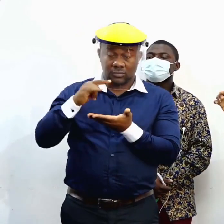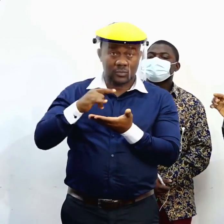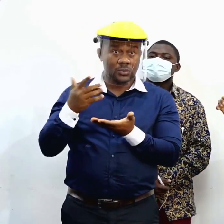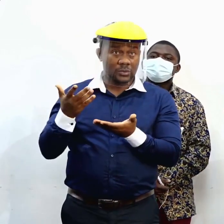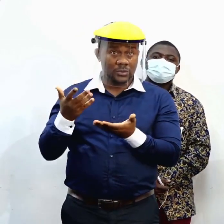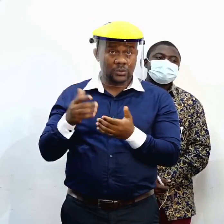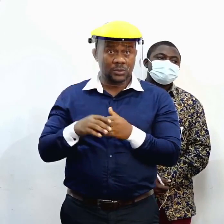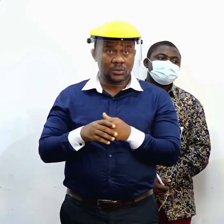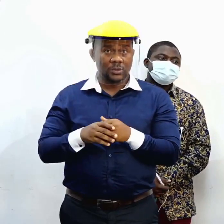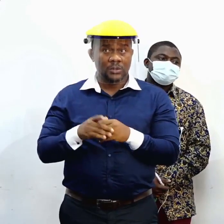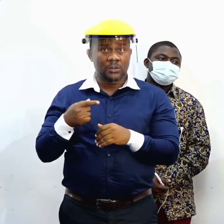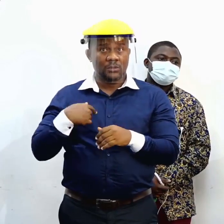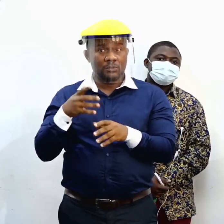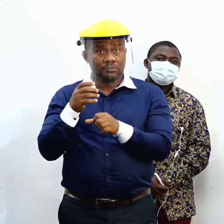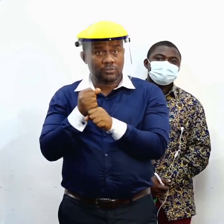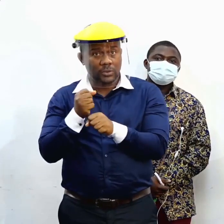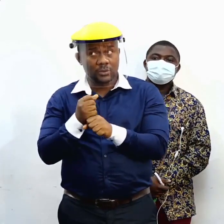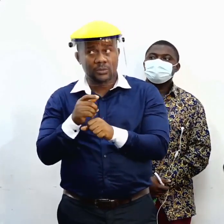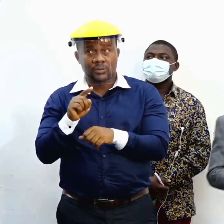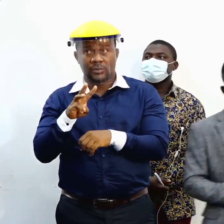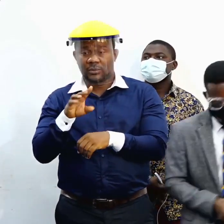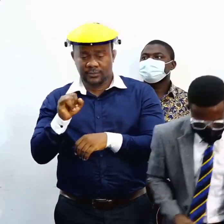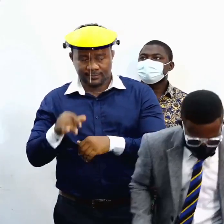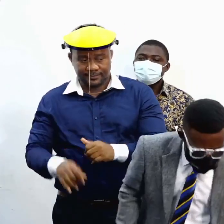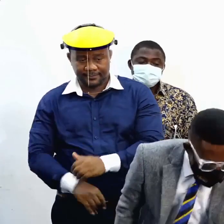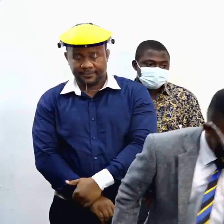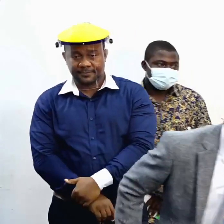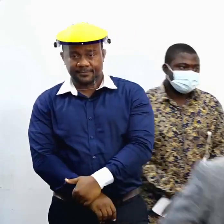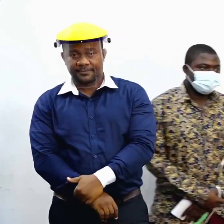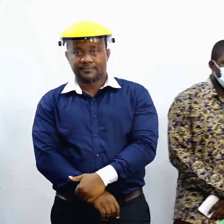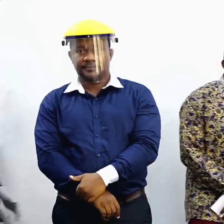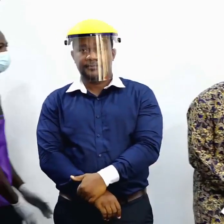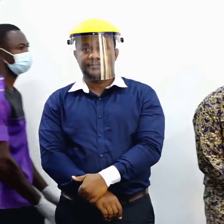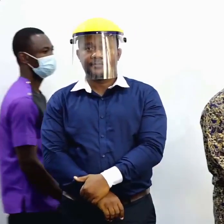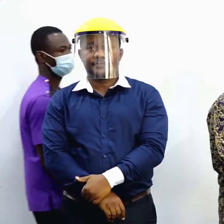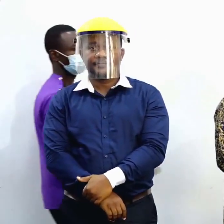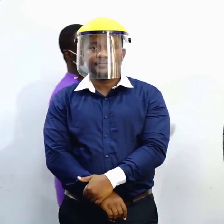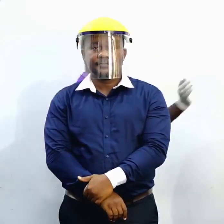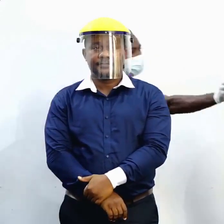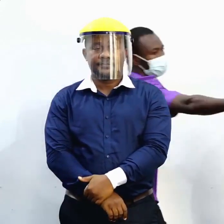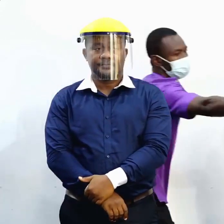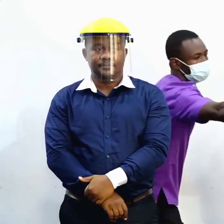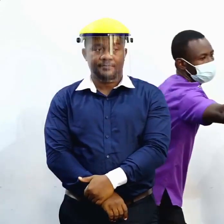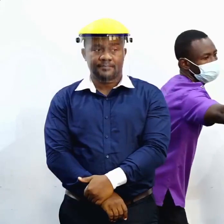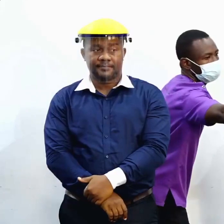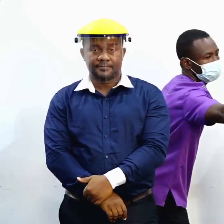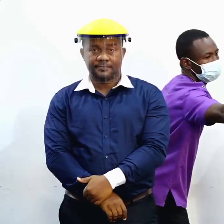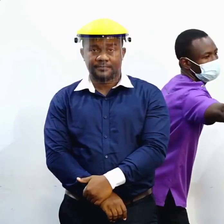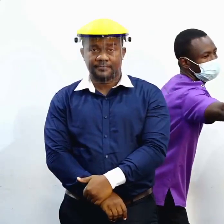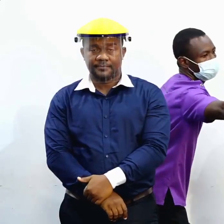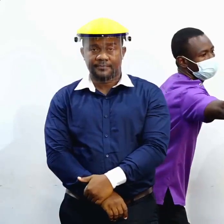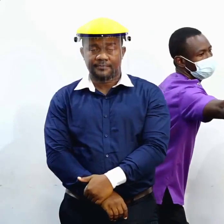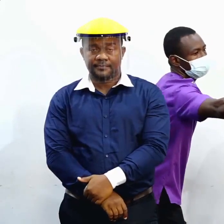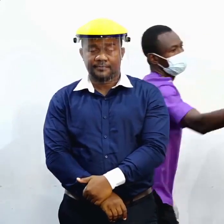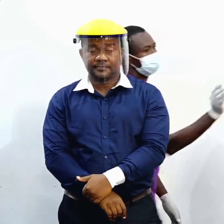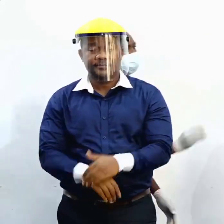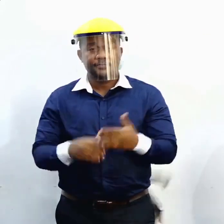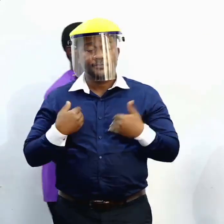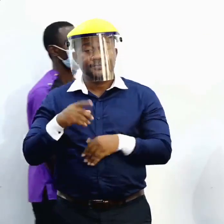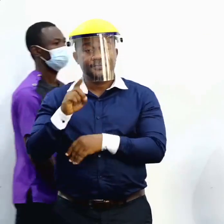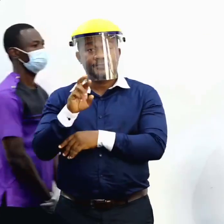No one can change. So, wait a minute, briefly. Thank you. Yes, sir. My name is Derek from Metro TV.